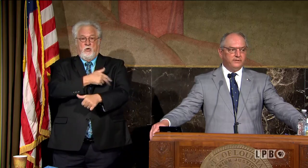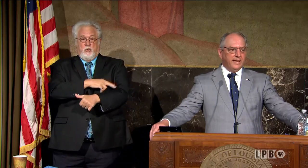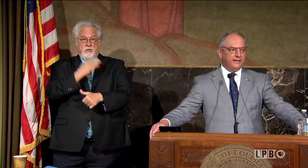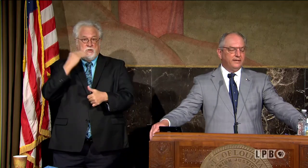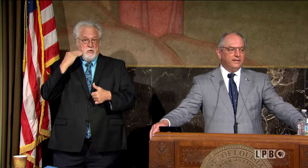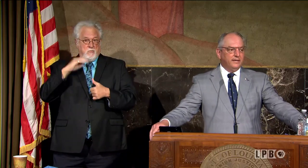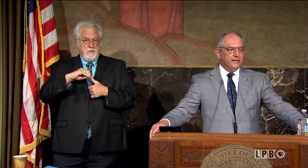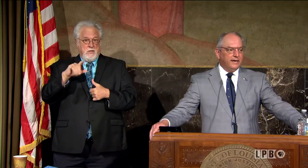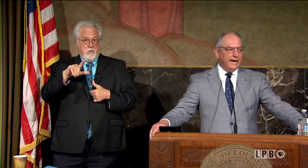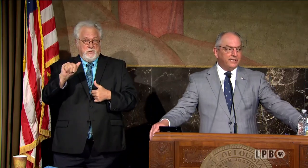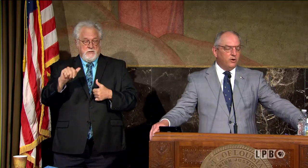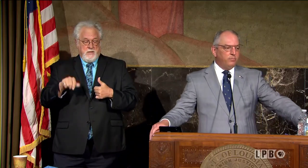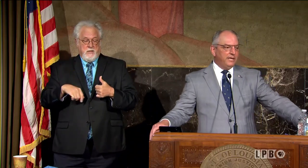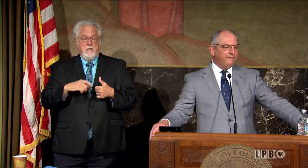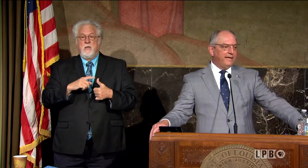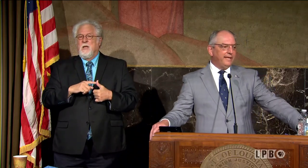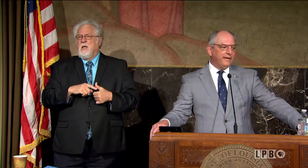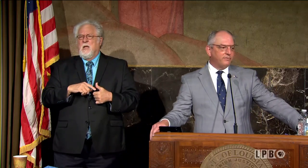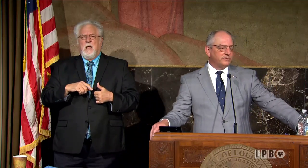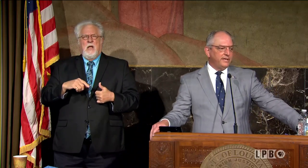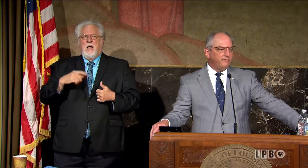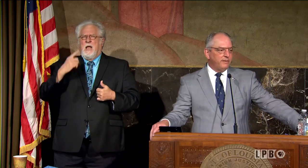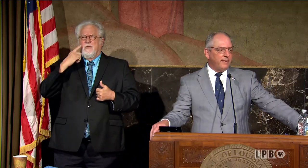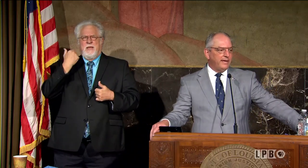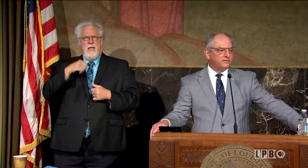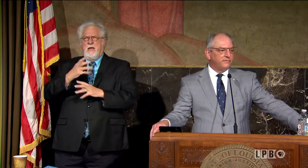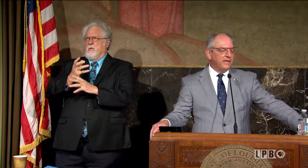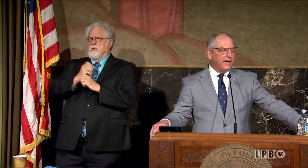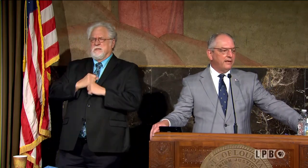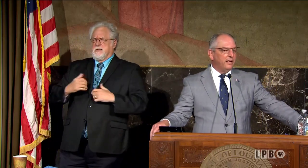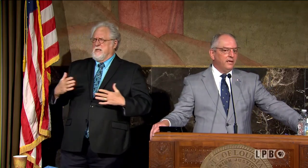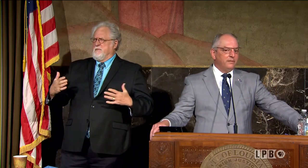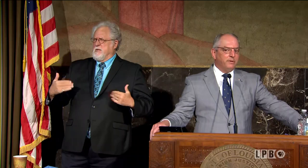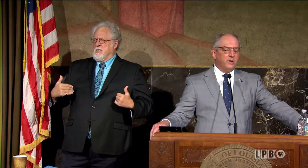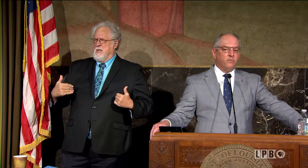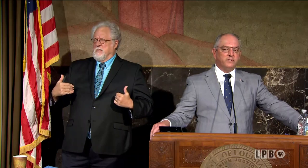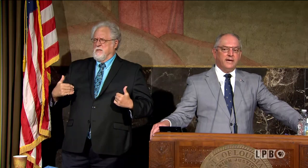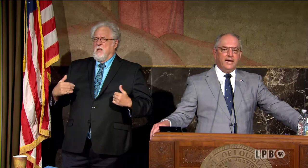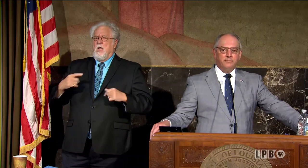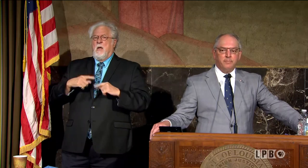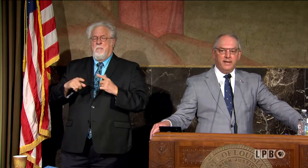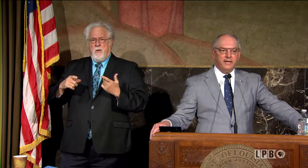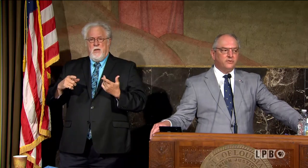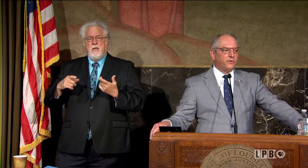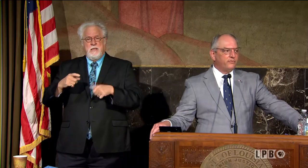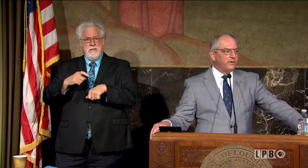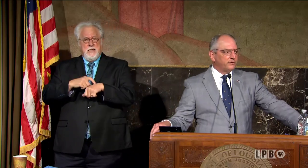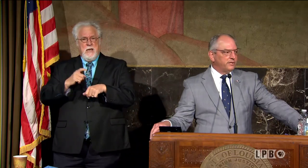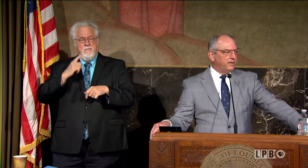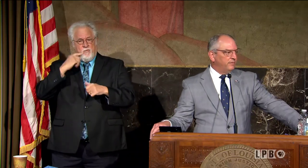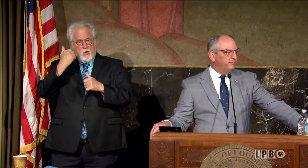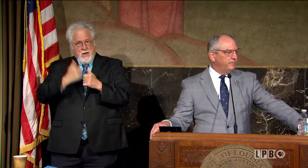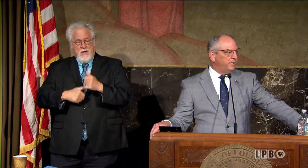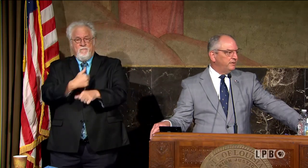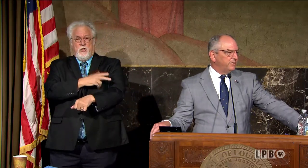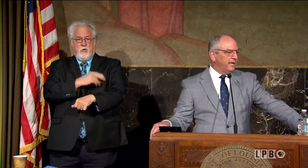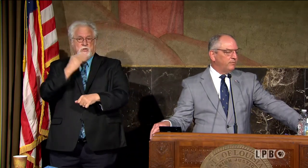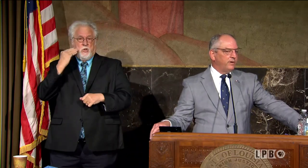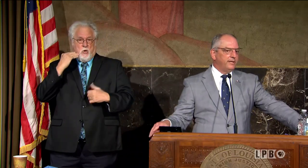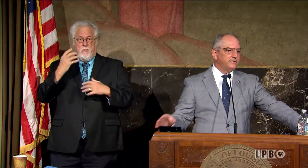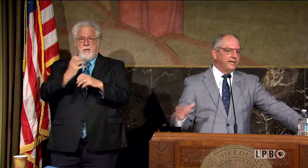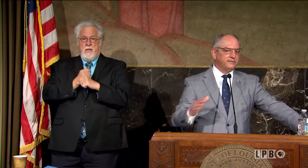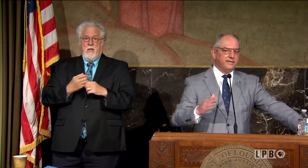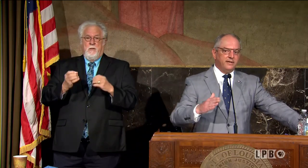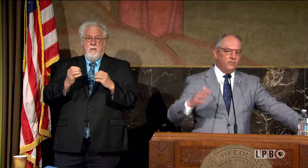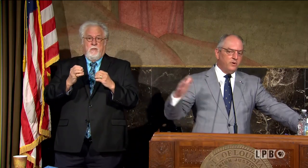in Louisiana. I don't believe any have received them as of yet, but over time, the plan is for every nursing home to get